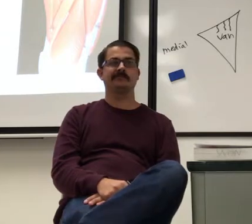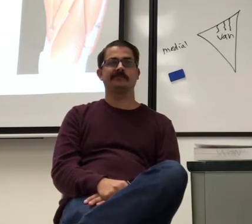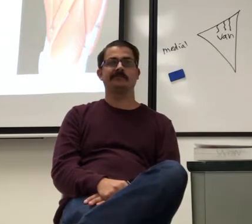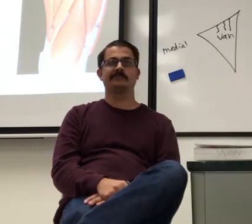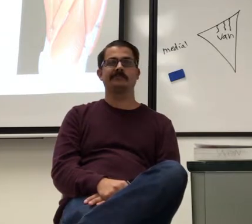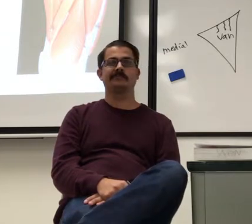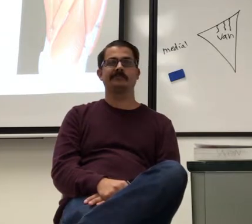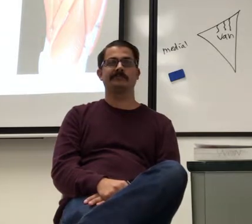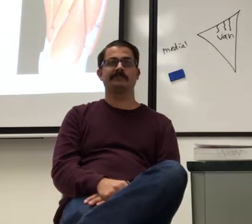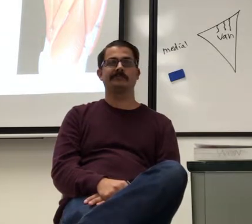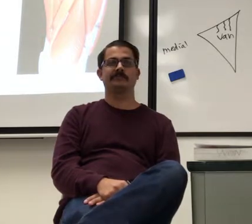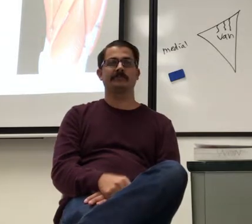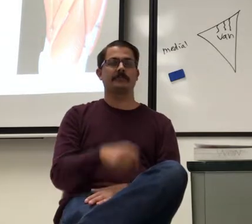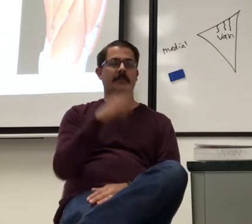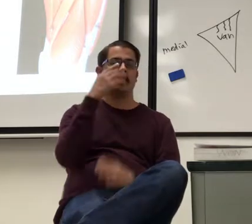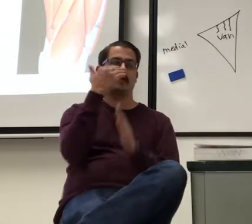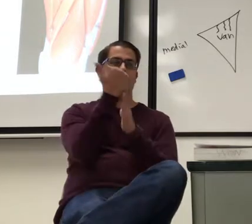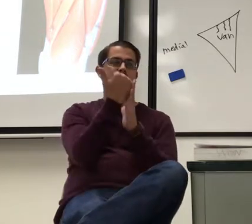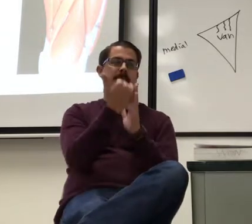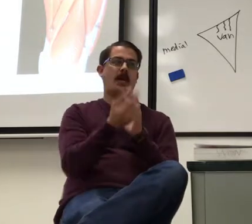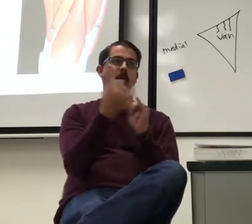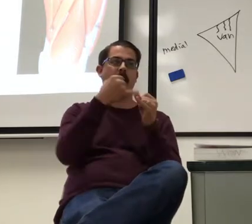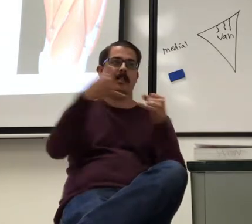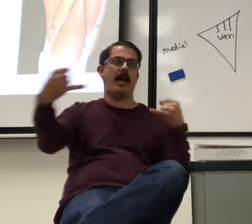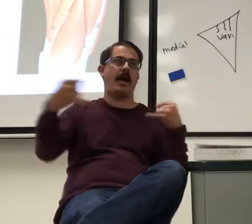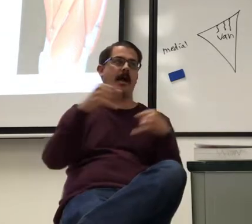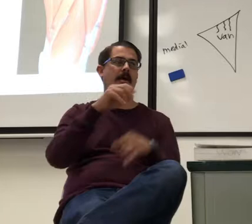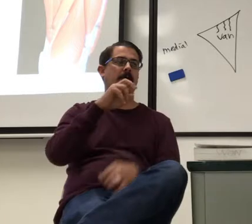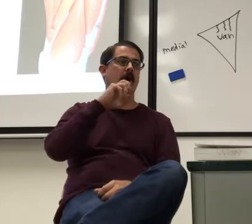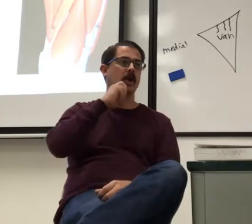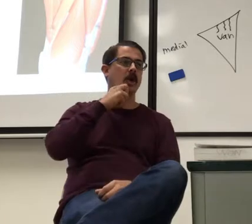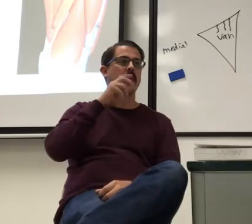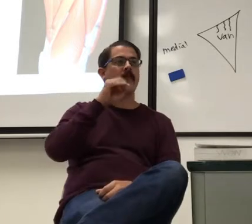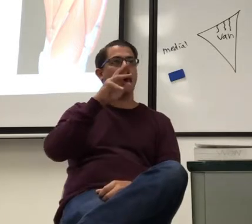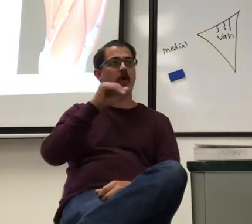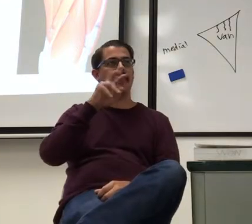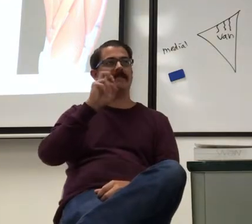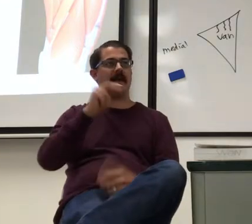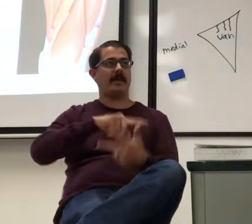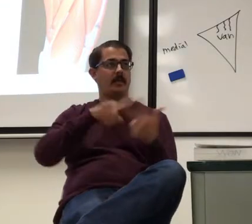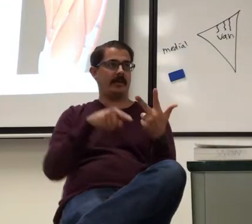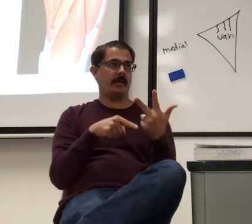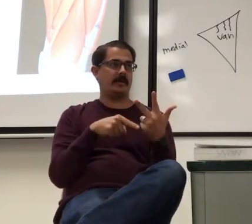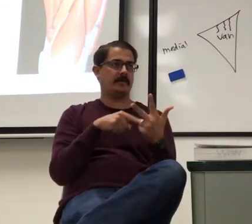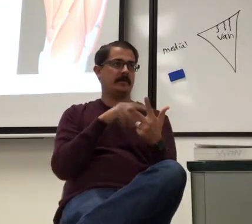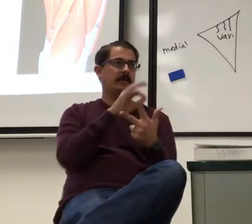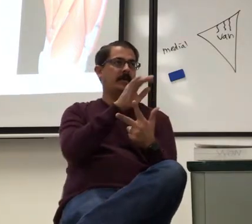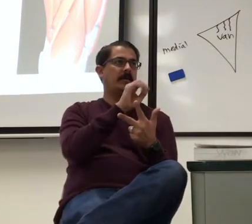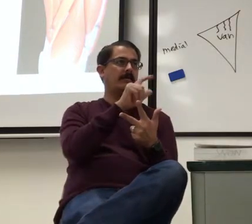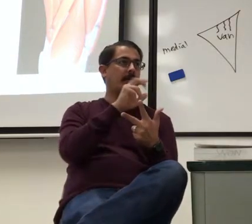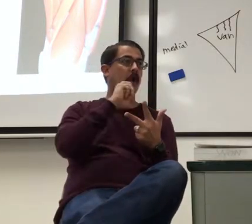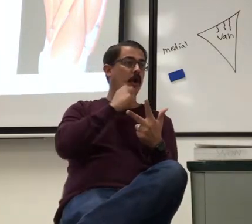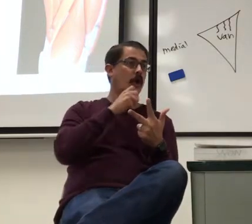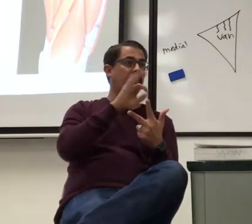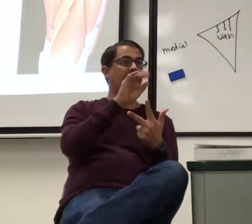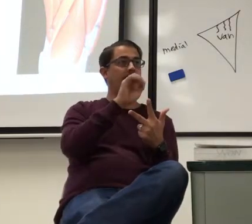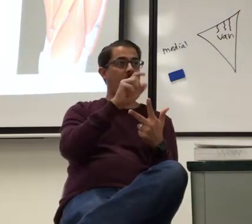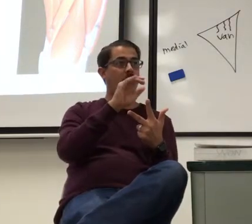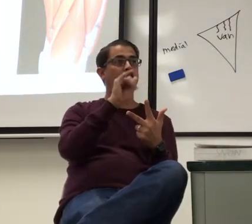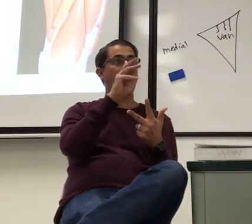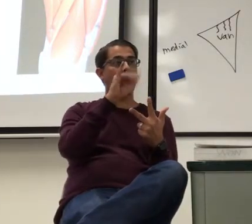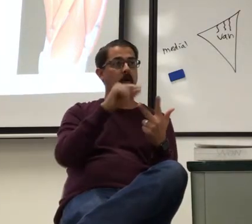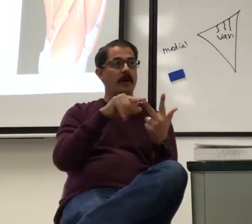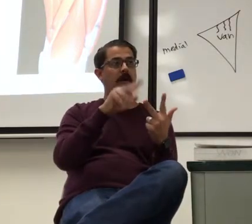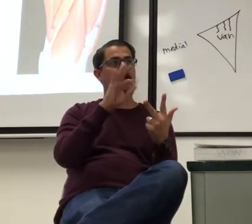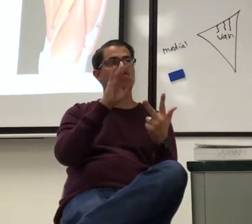I'll just list them on one line, nerve, artery, and vein, but those are three different things, right? The femoral nerve, femoral artery, femoral vein. Three